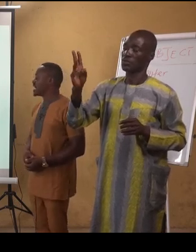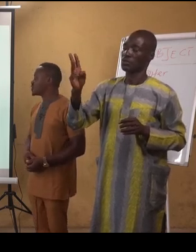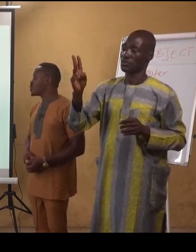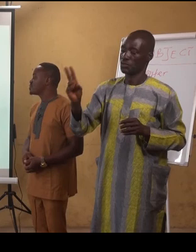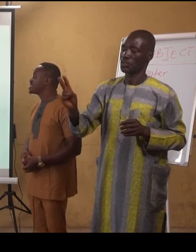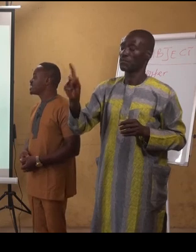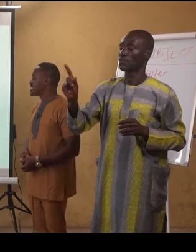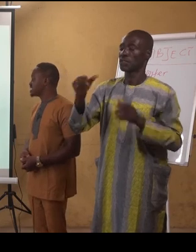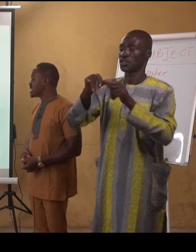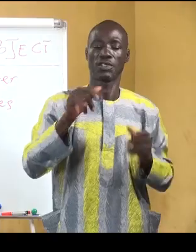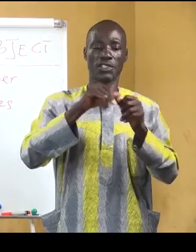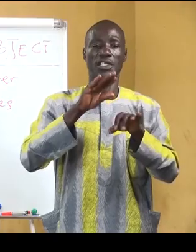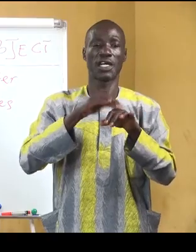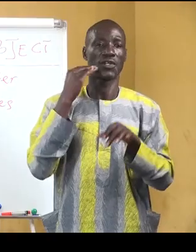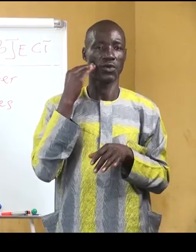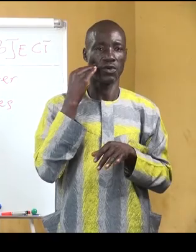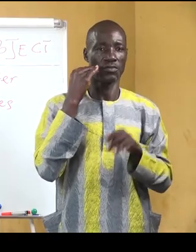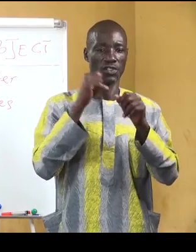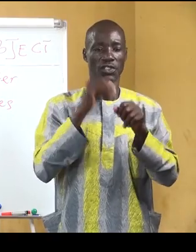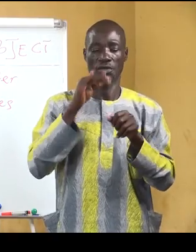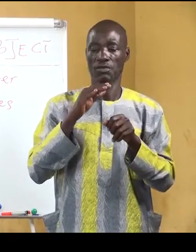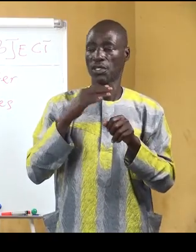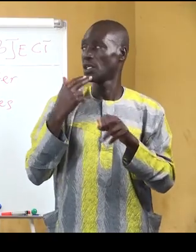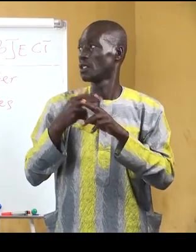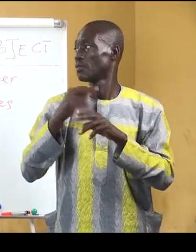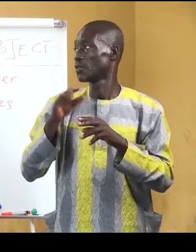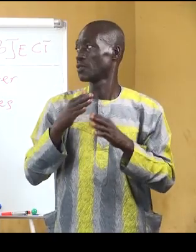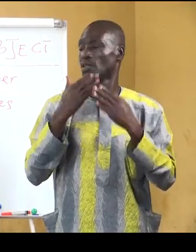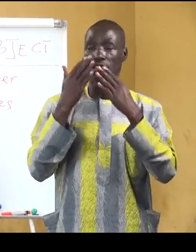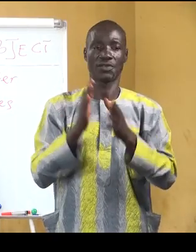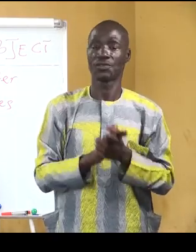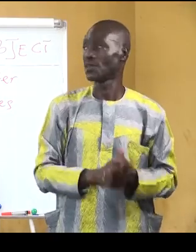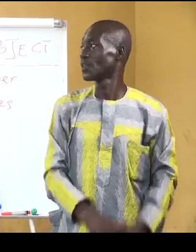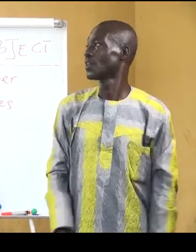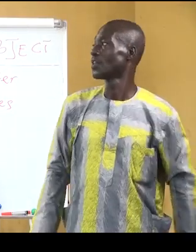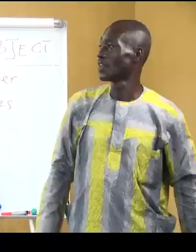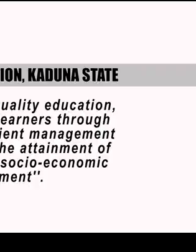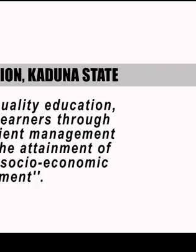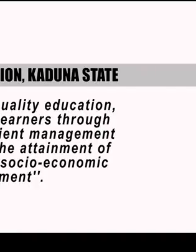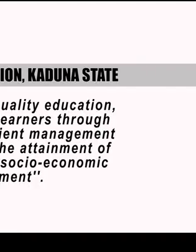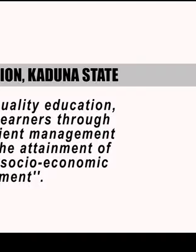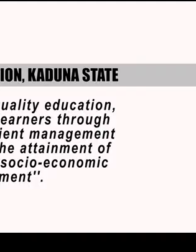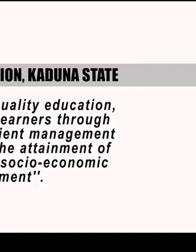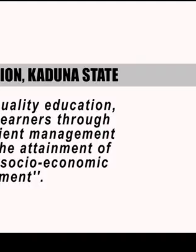080-364-20271. Stay at home, stay safe, and keep learning. God bless you. Thank you.